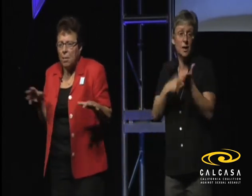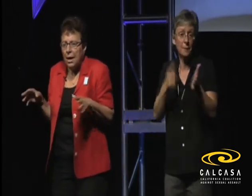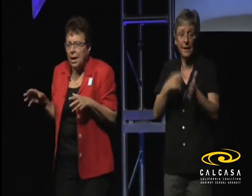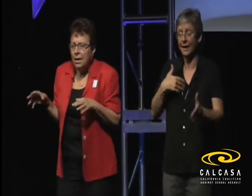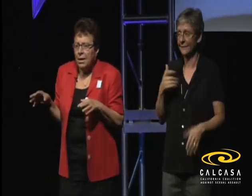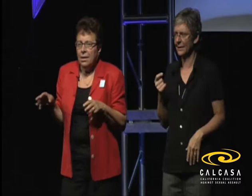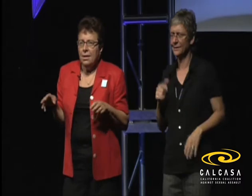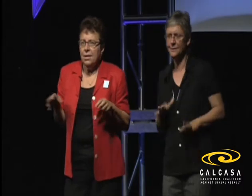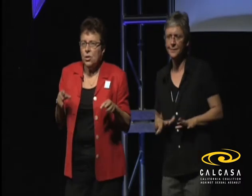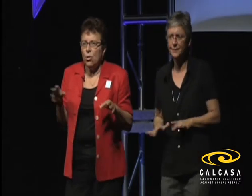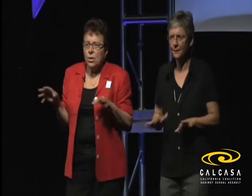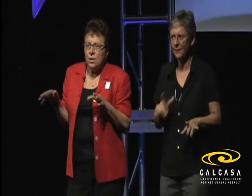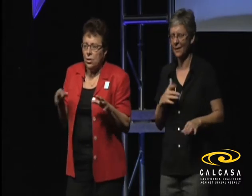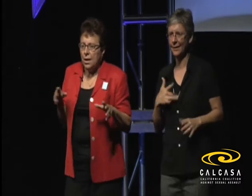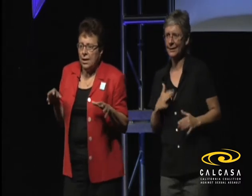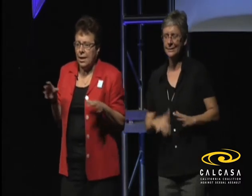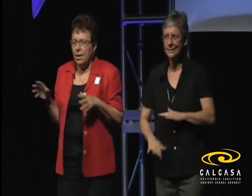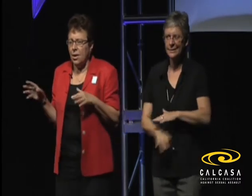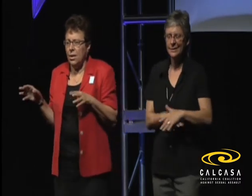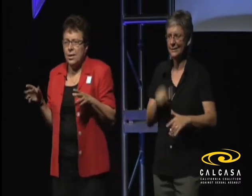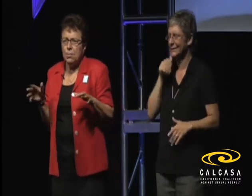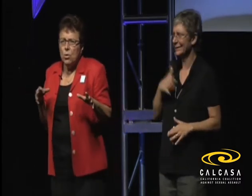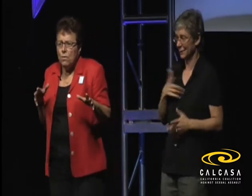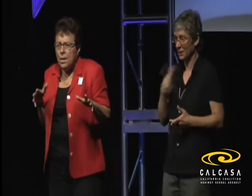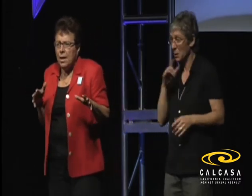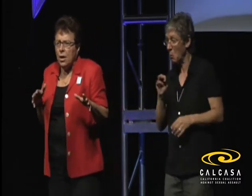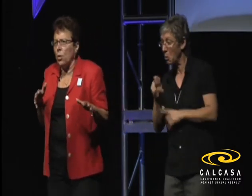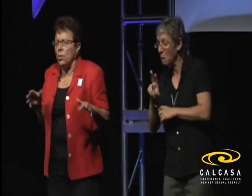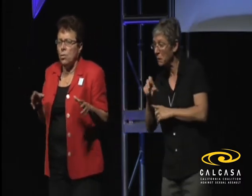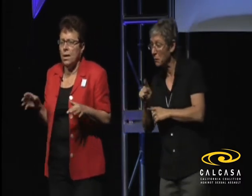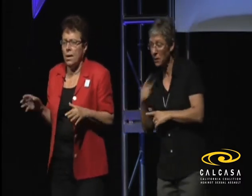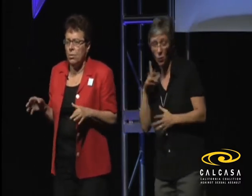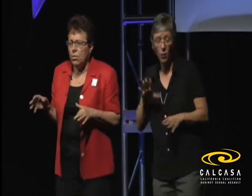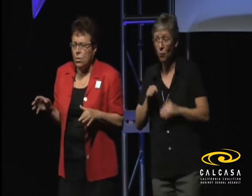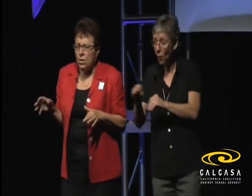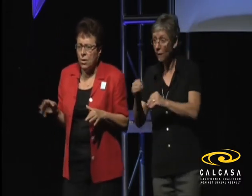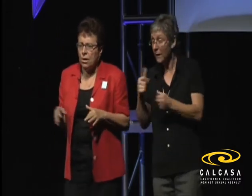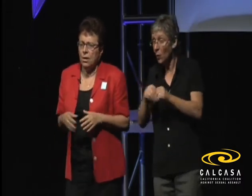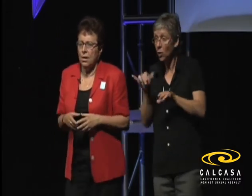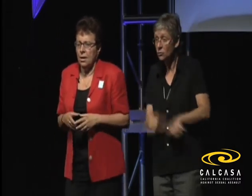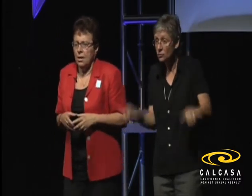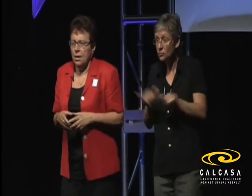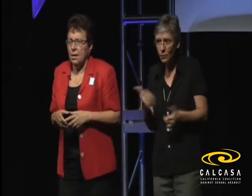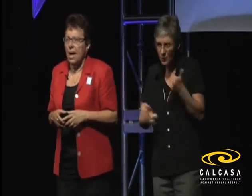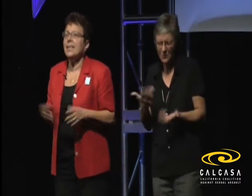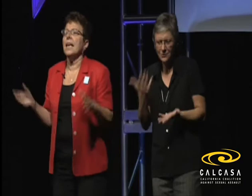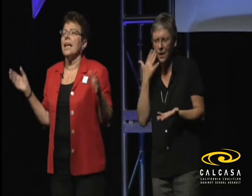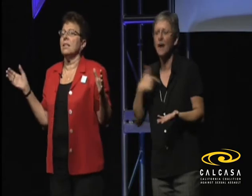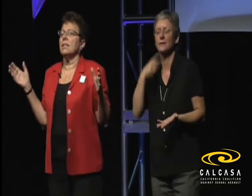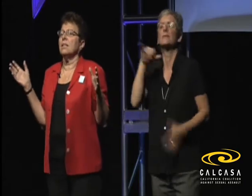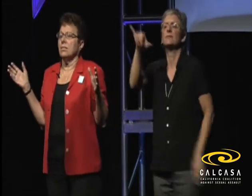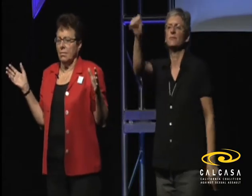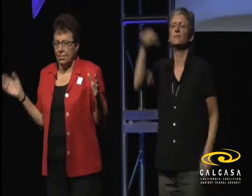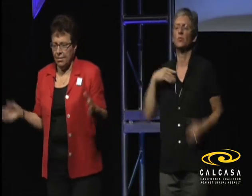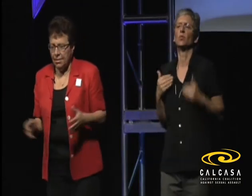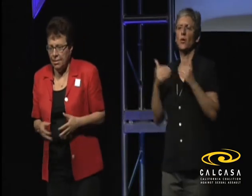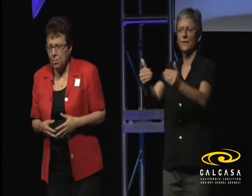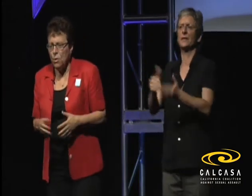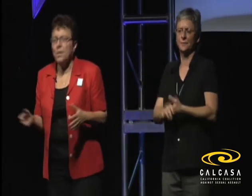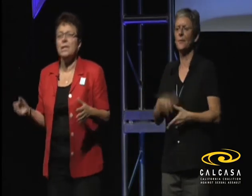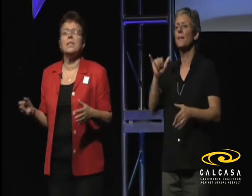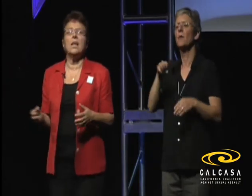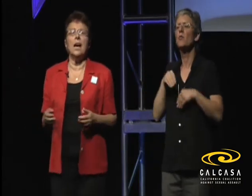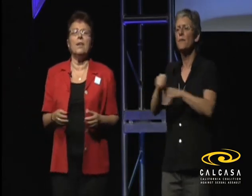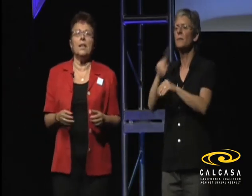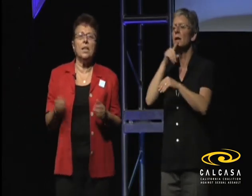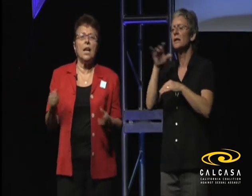subtle humming discourse underneath that, is it a movement? Are we a movement anymore? I say yes. The